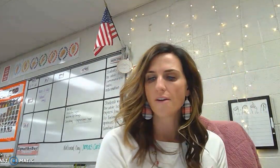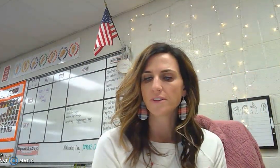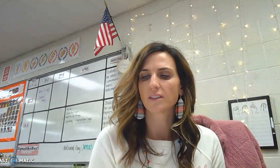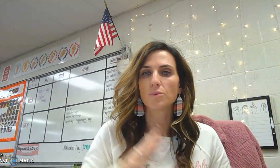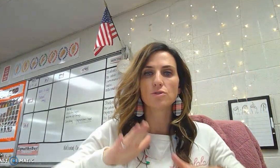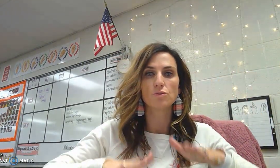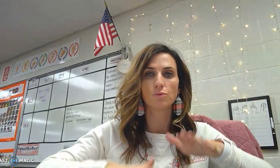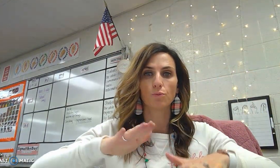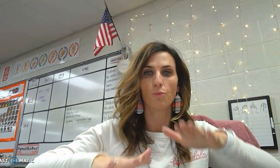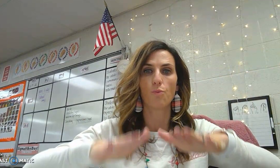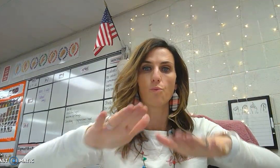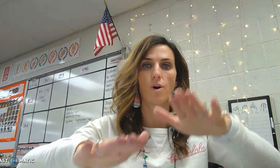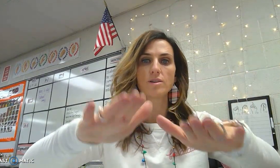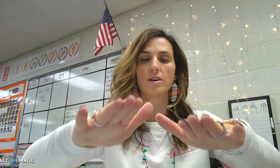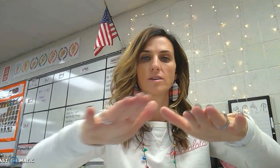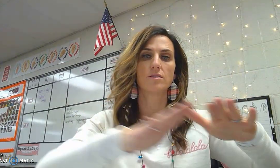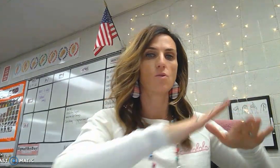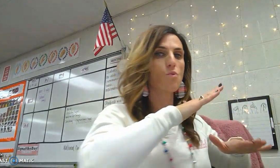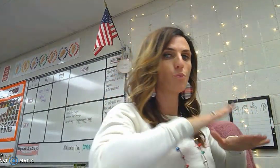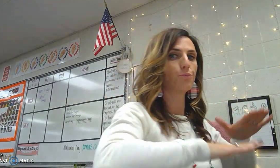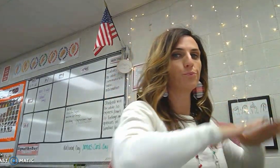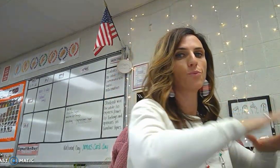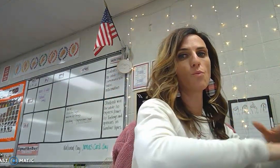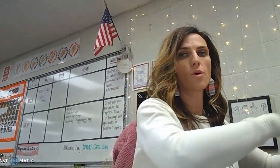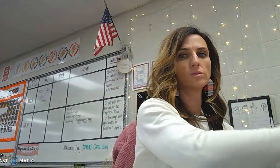The next one, walk.